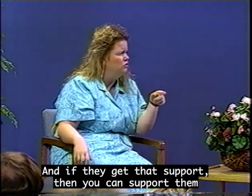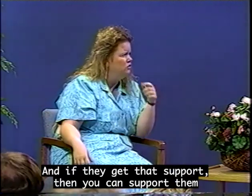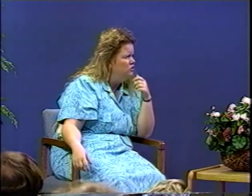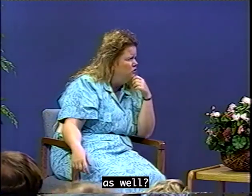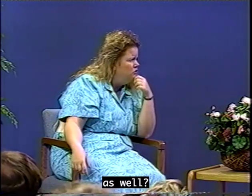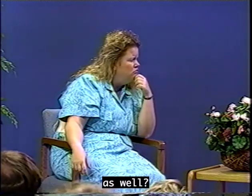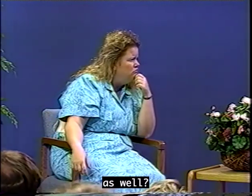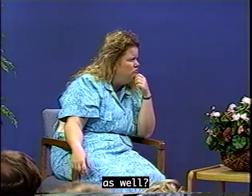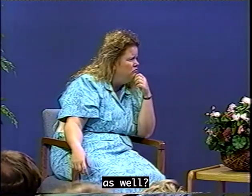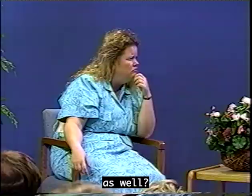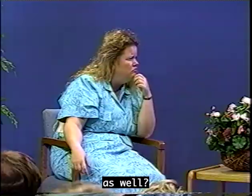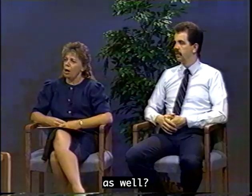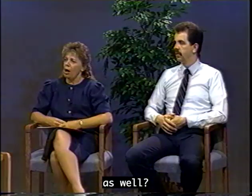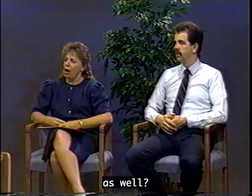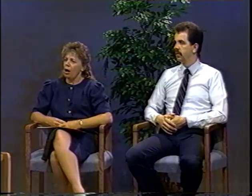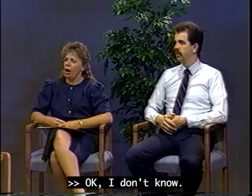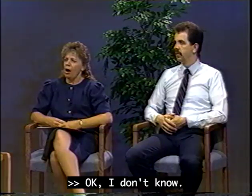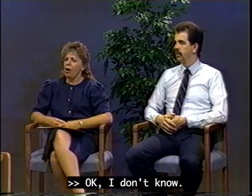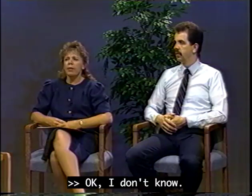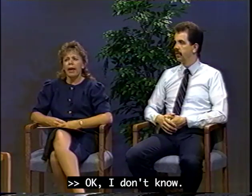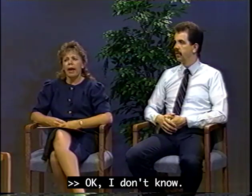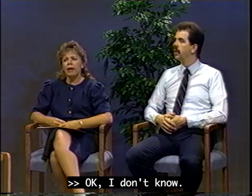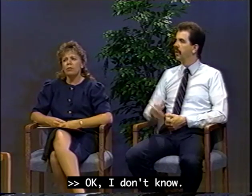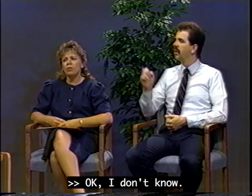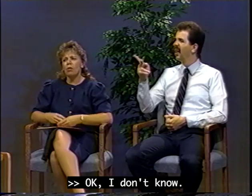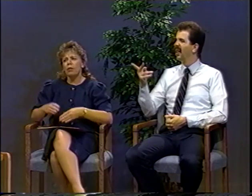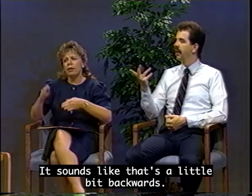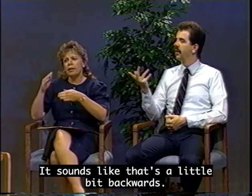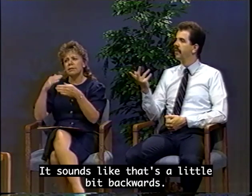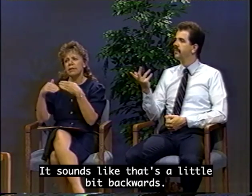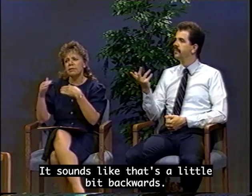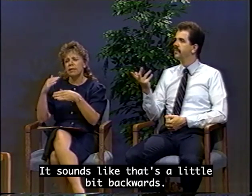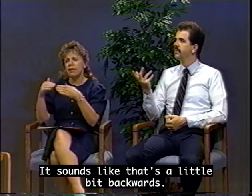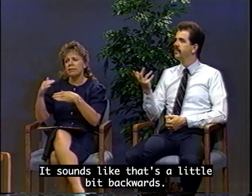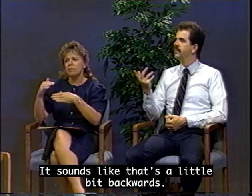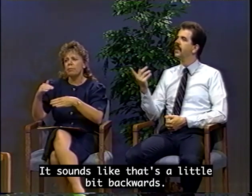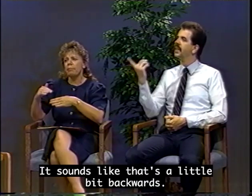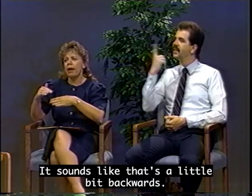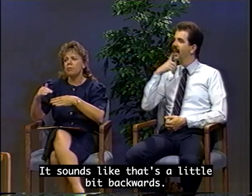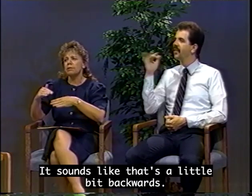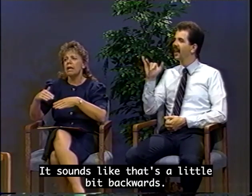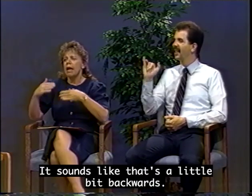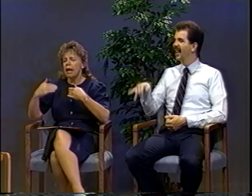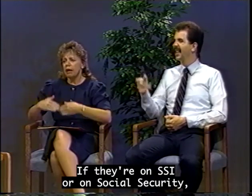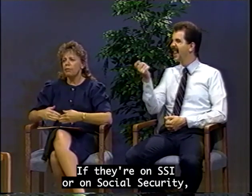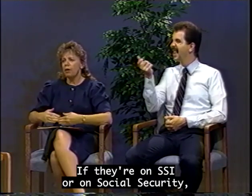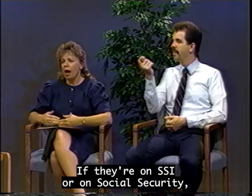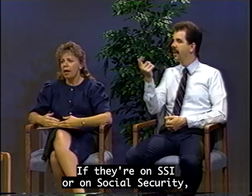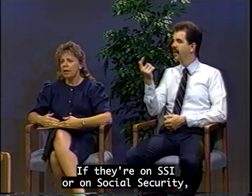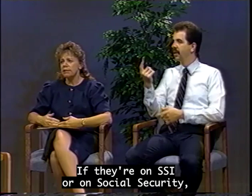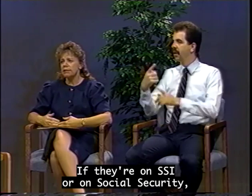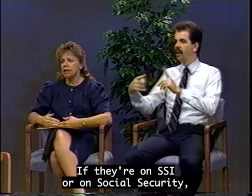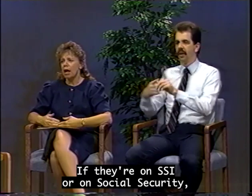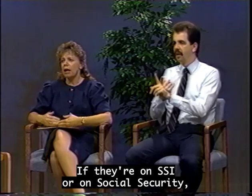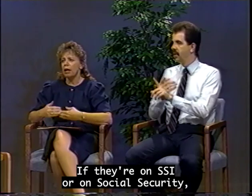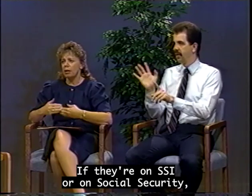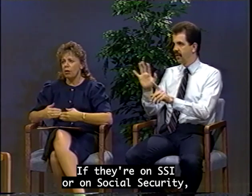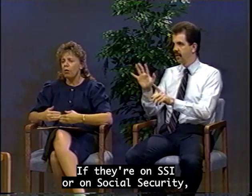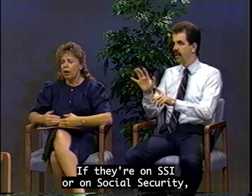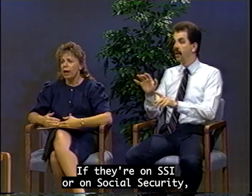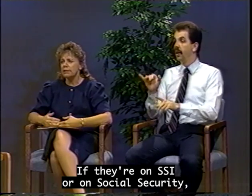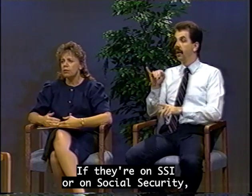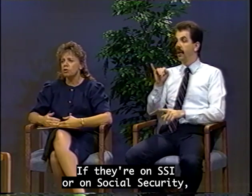you can support them as well? Okay, I don't know. It sounds like that's a little bit backwards. If they're on